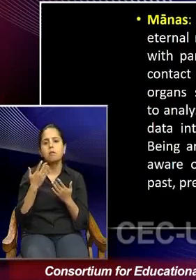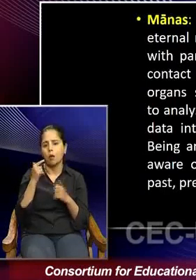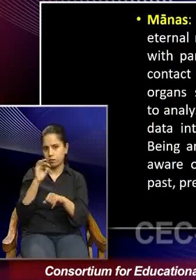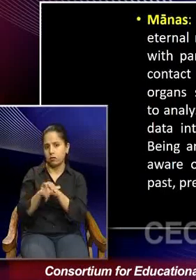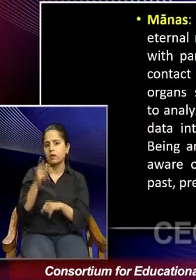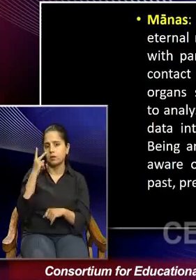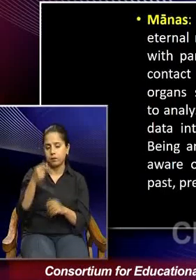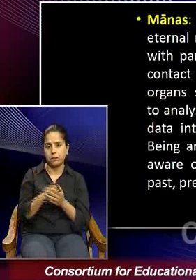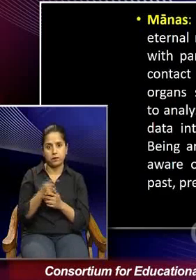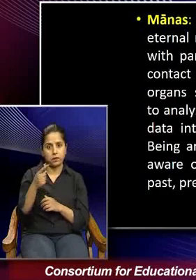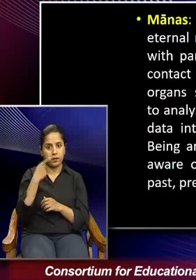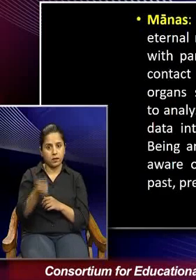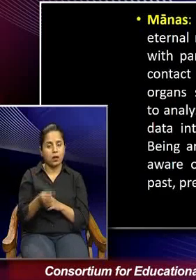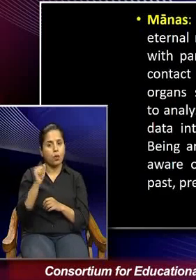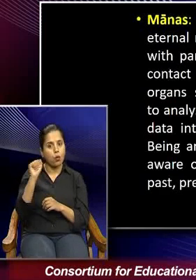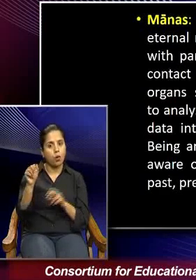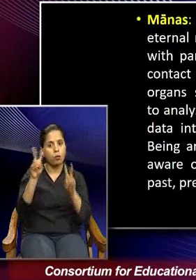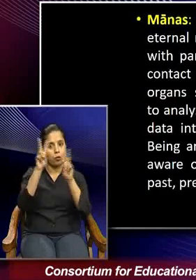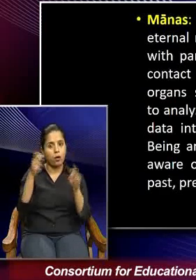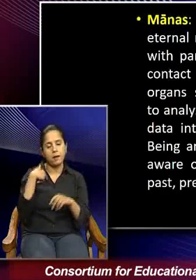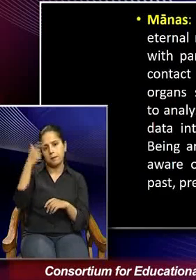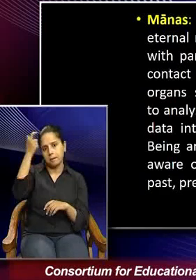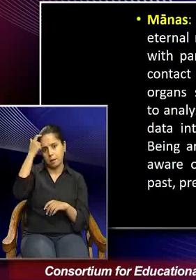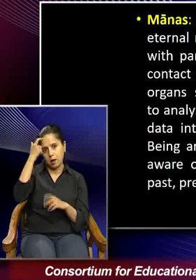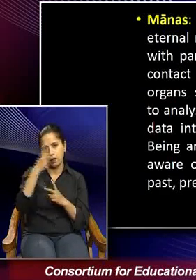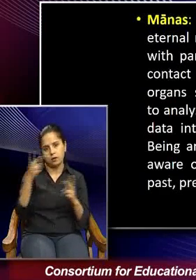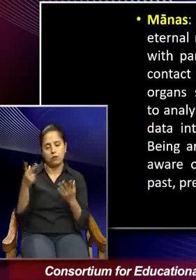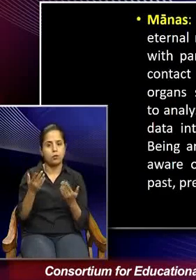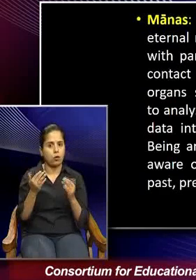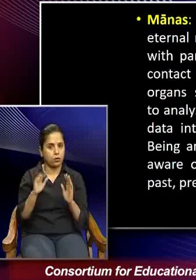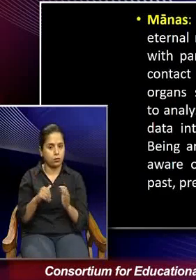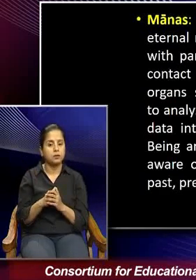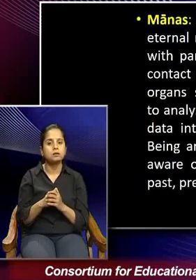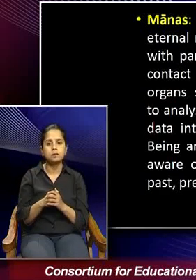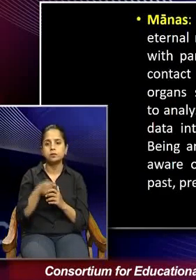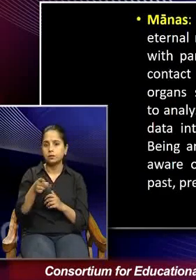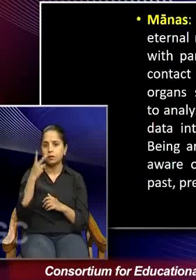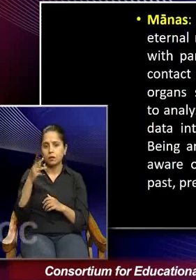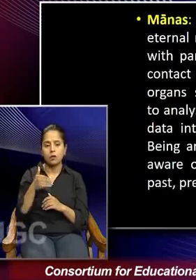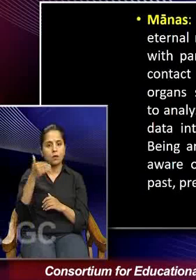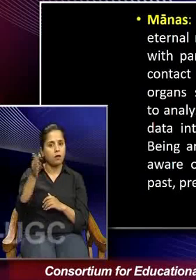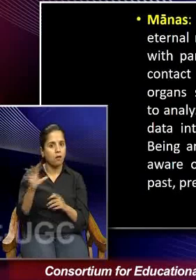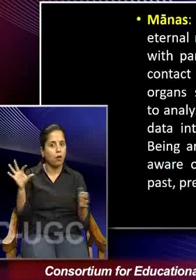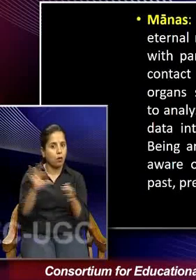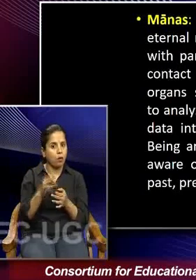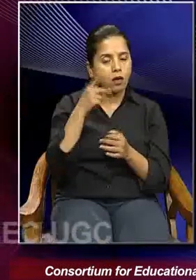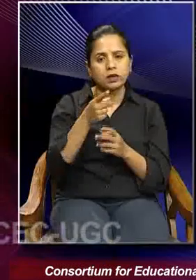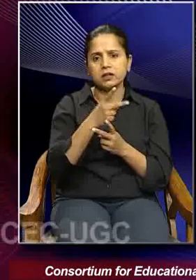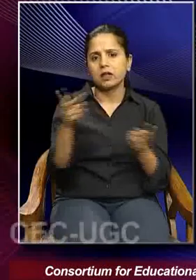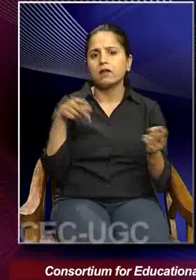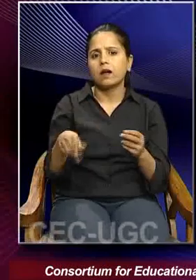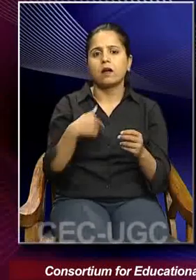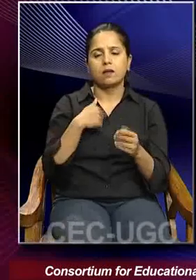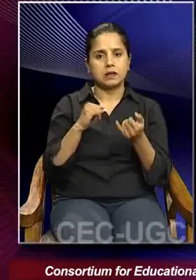So this is the characteristic of mind, that it comes into contact with different sense